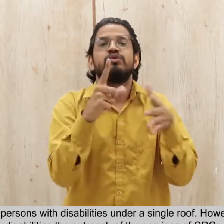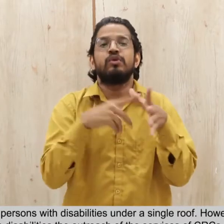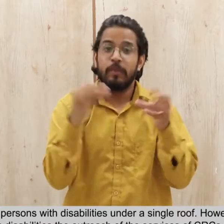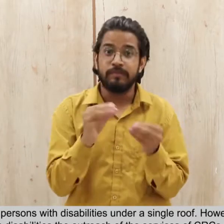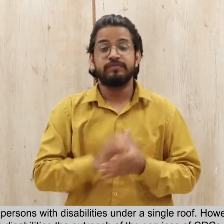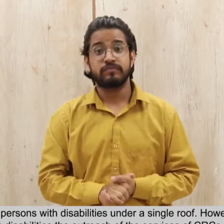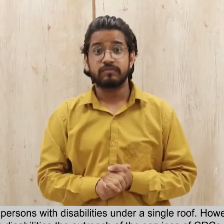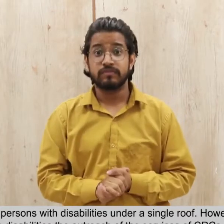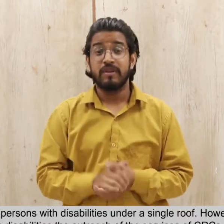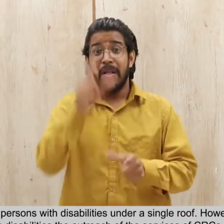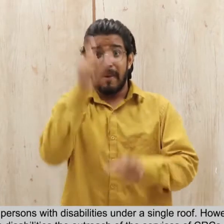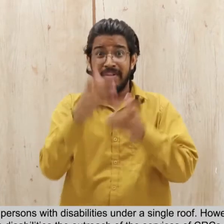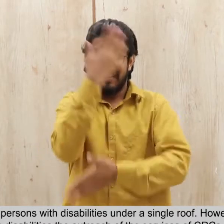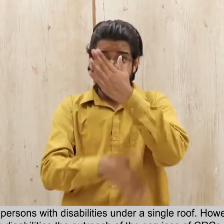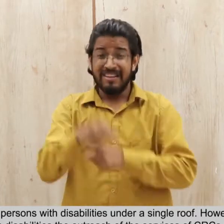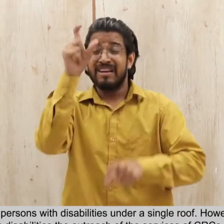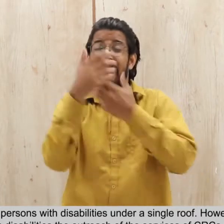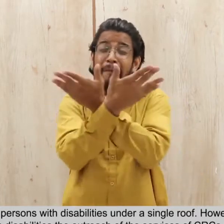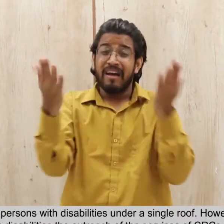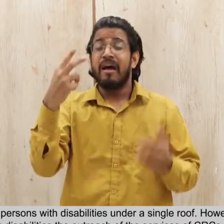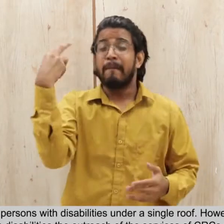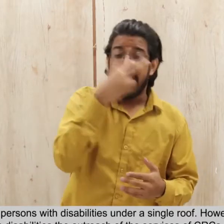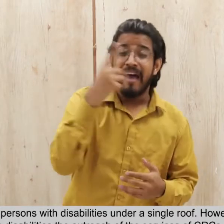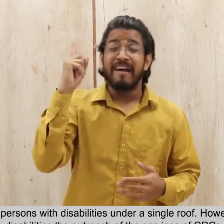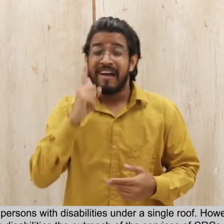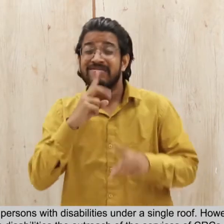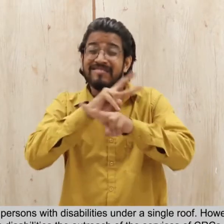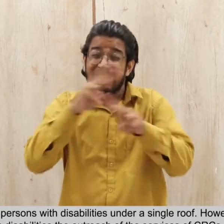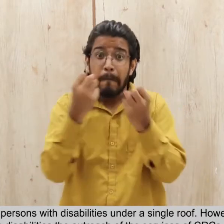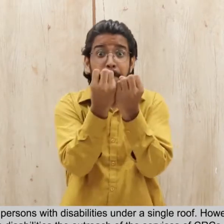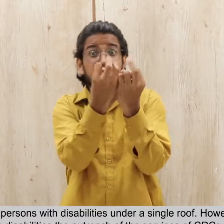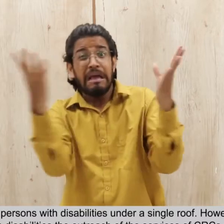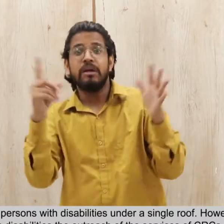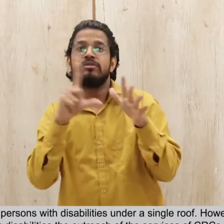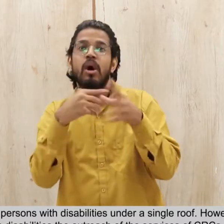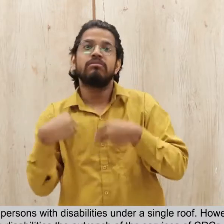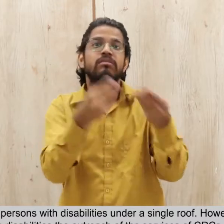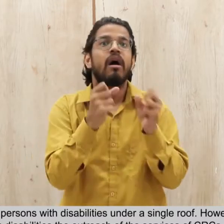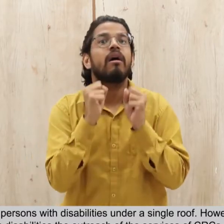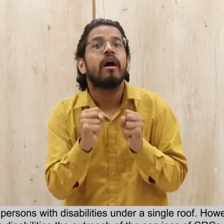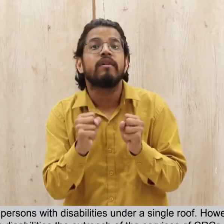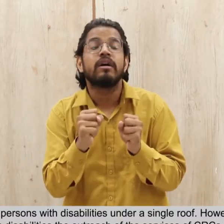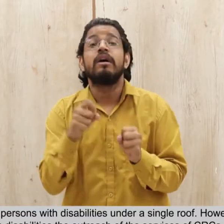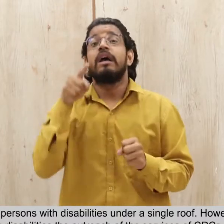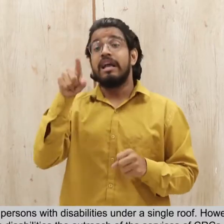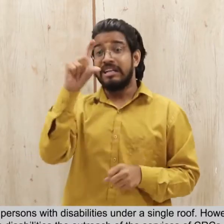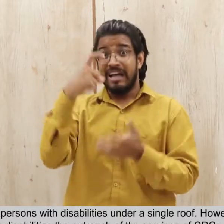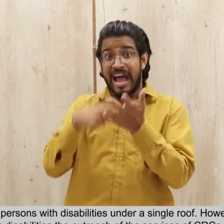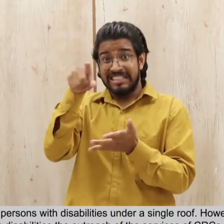a single roof. However, given the size of the population of persons with disabilities, the outreach of the services